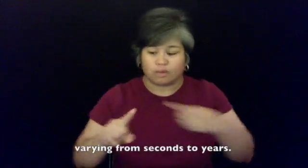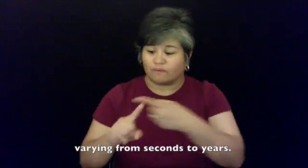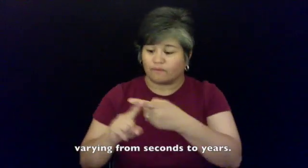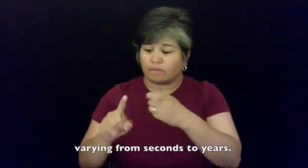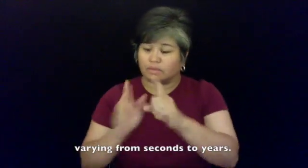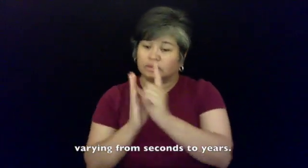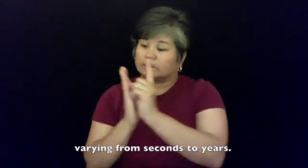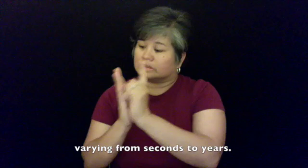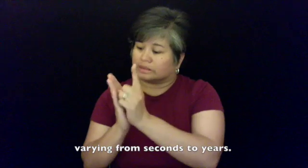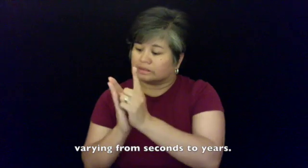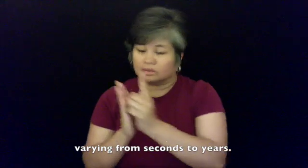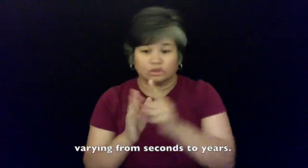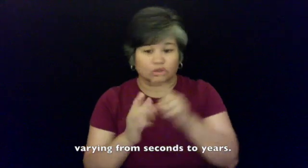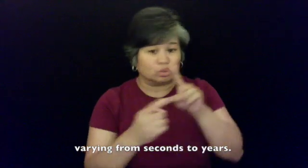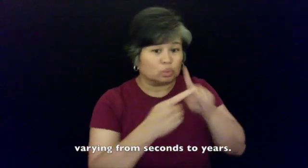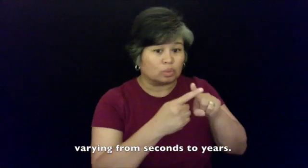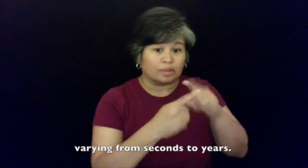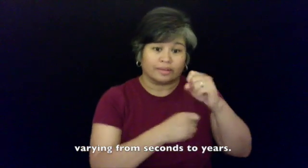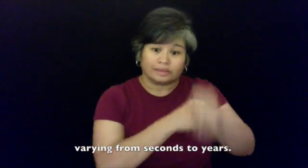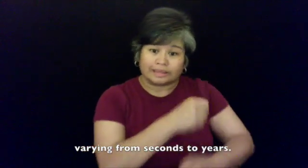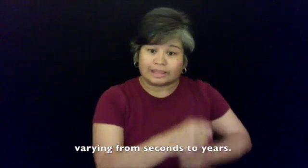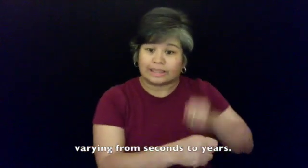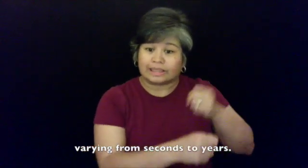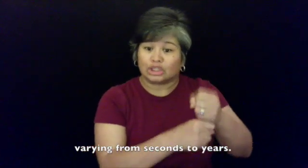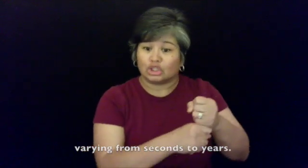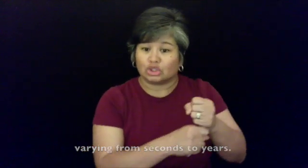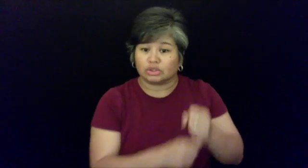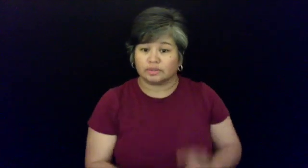Varying from seconds to years.